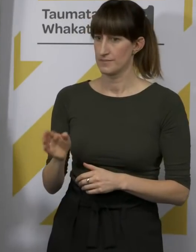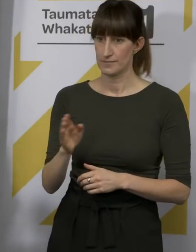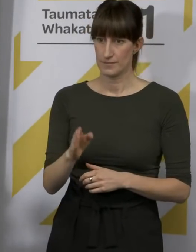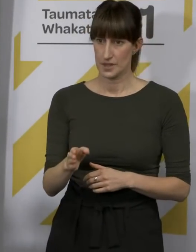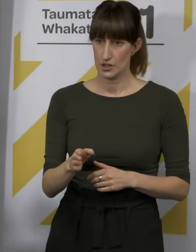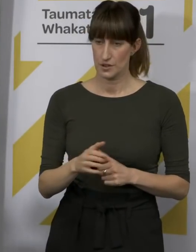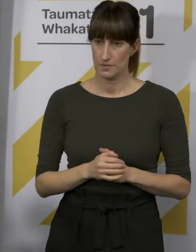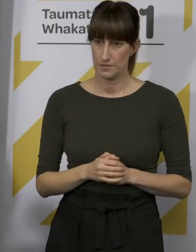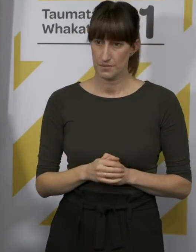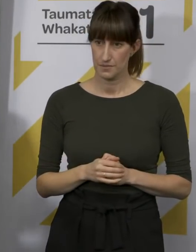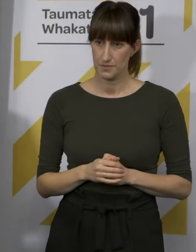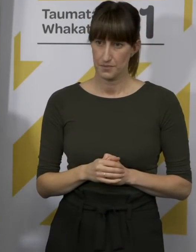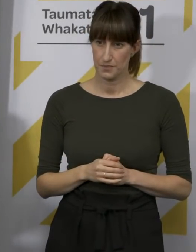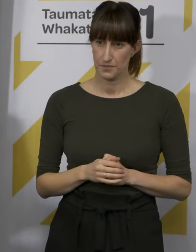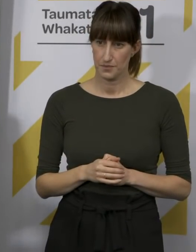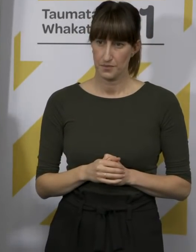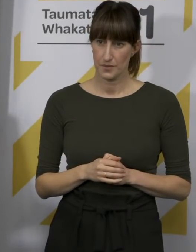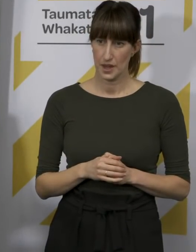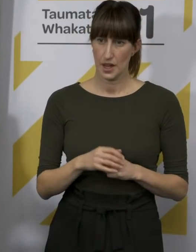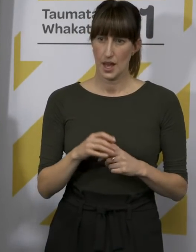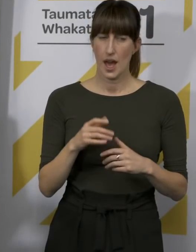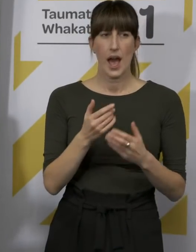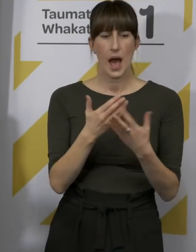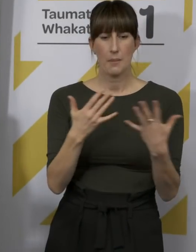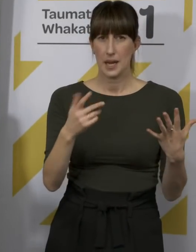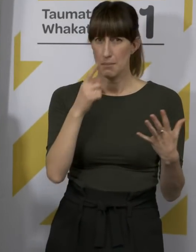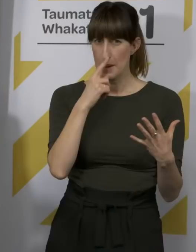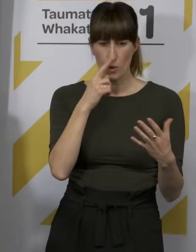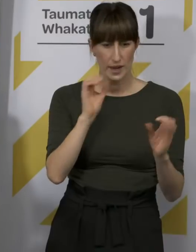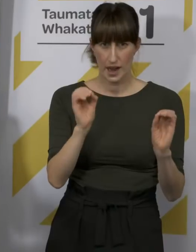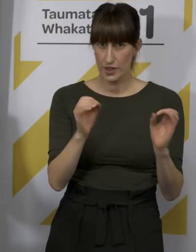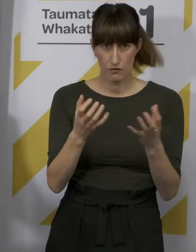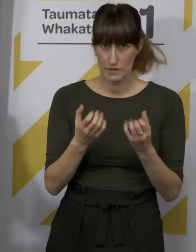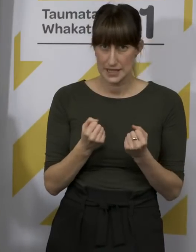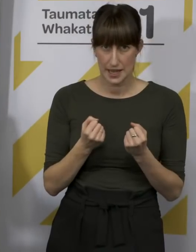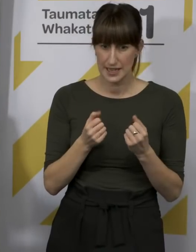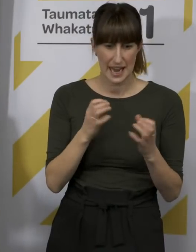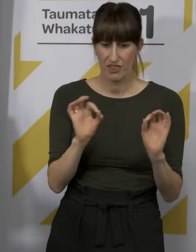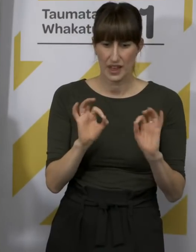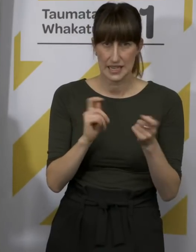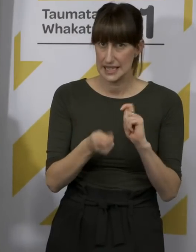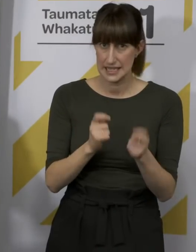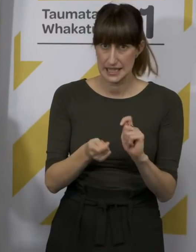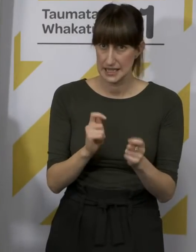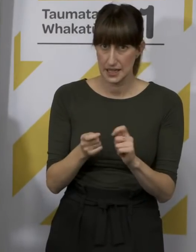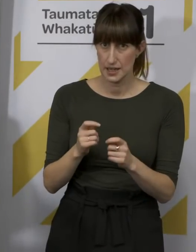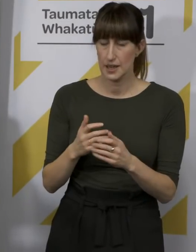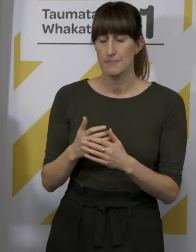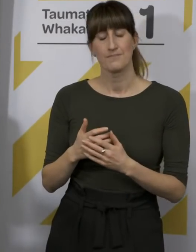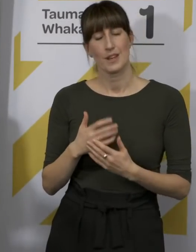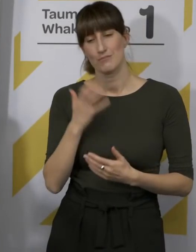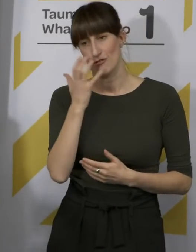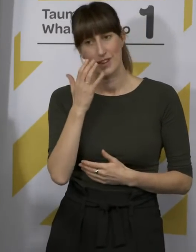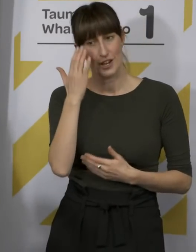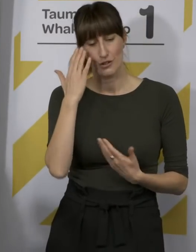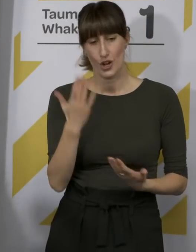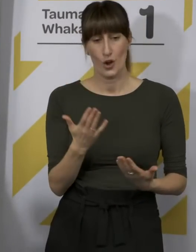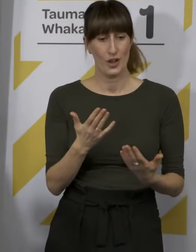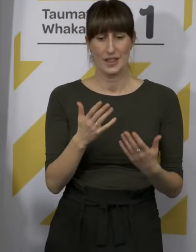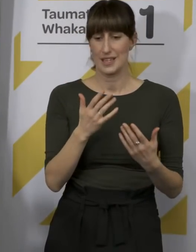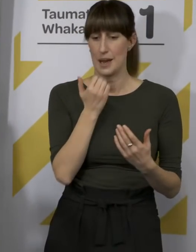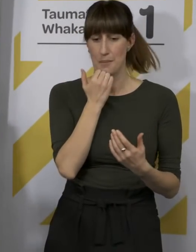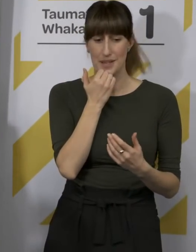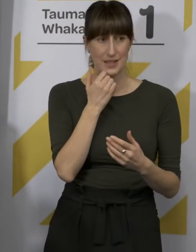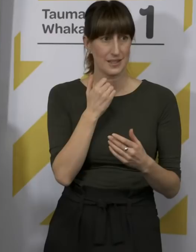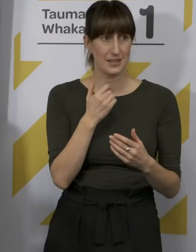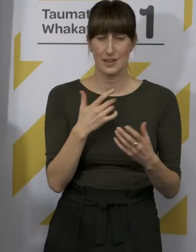Derek, Do you have a sense of how many of them have not been tested? I don't, I'm sorry. It's that the teams are working all the time and the numbers are changing all the time,